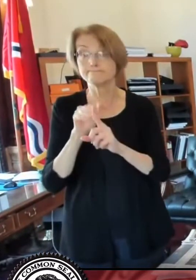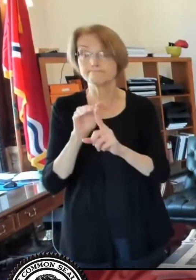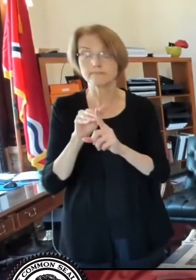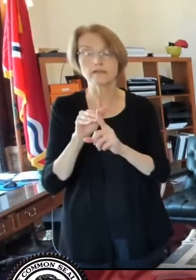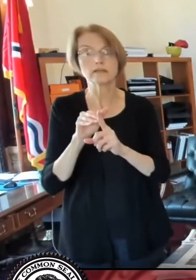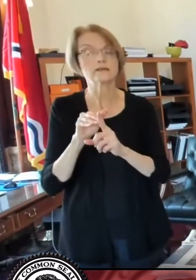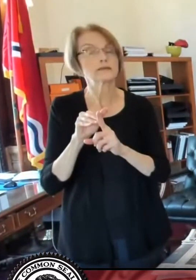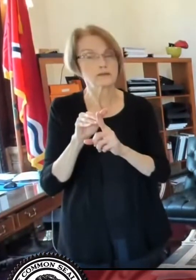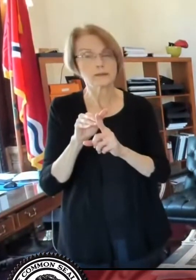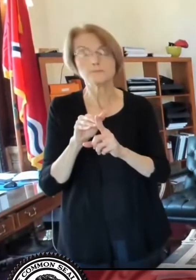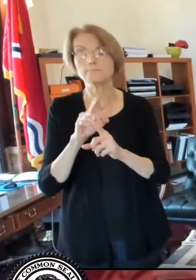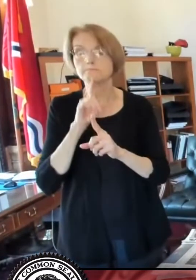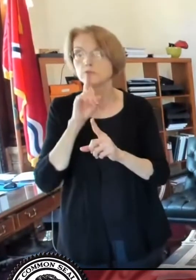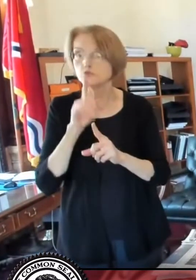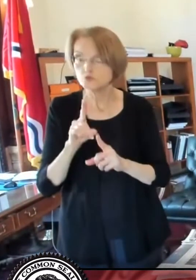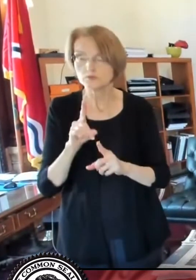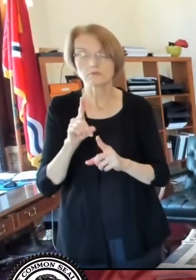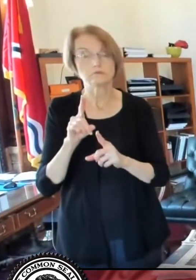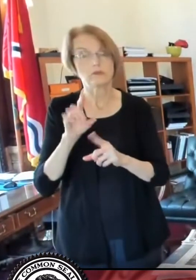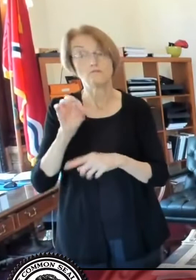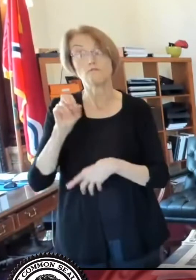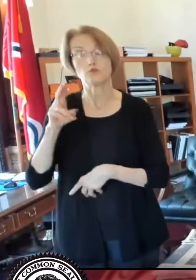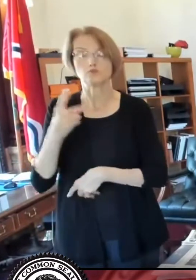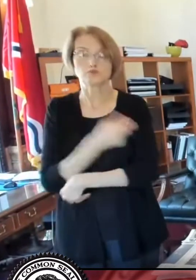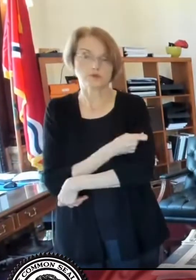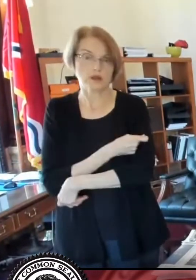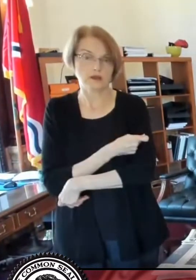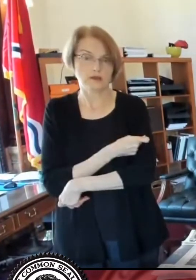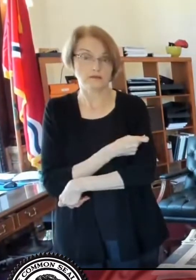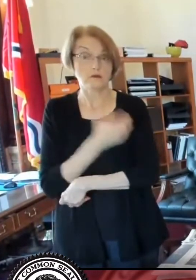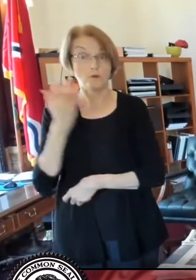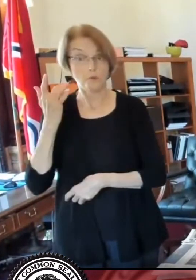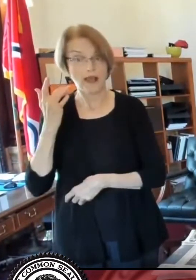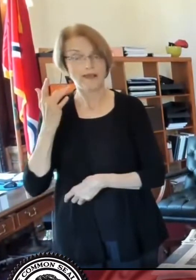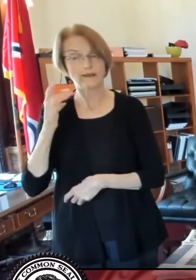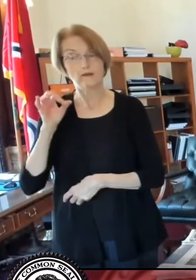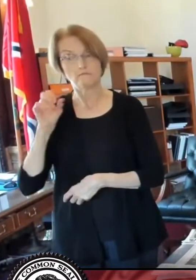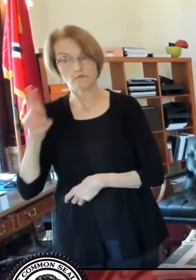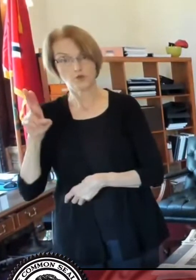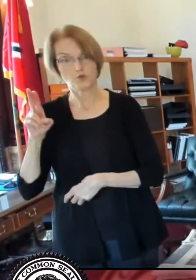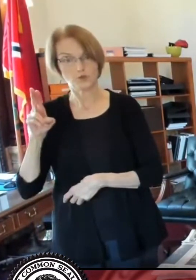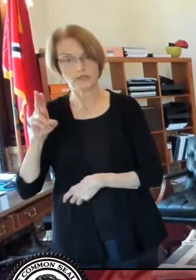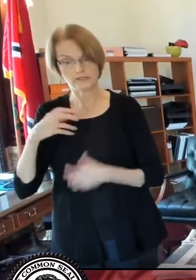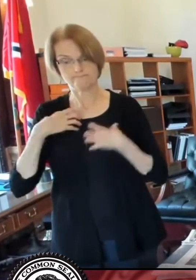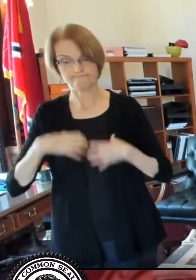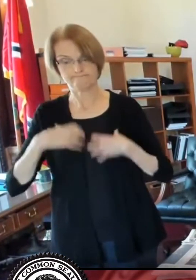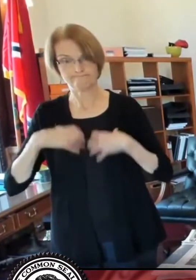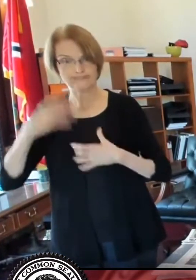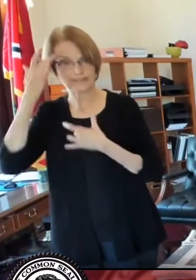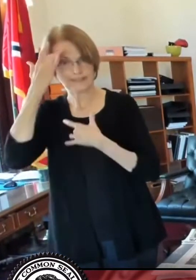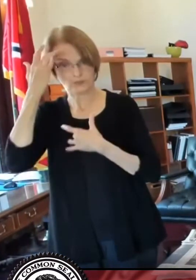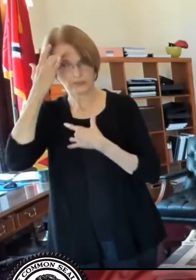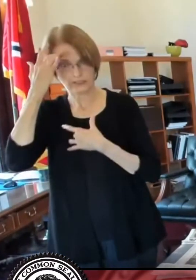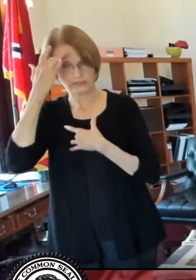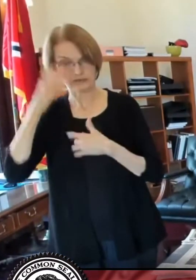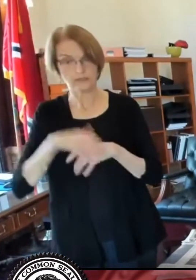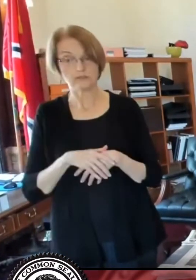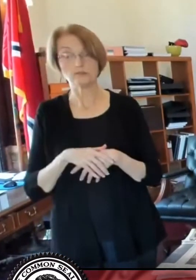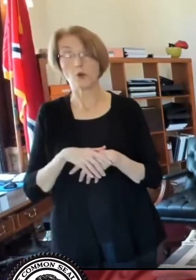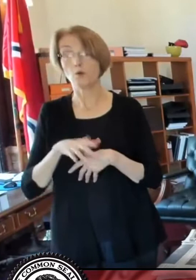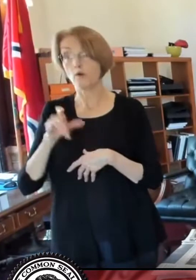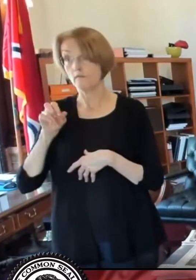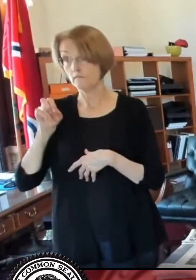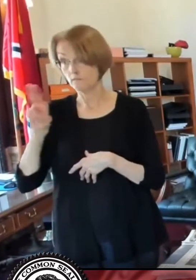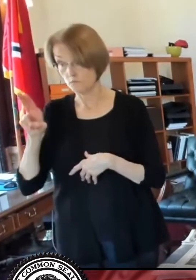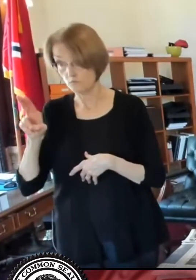illness. You want to avoid anything which compromises your immune system and makes